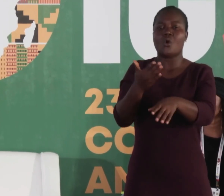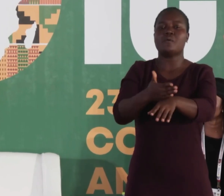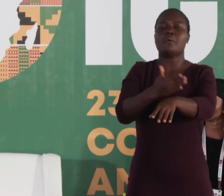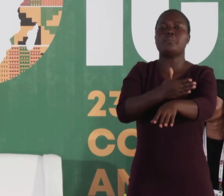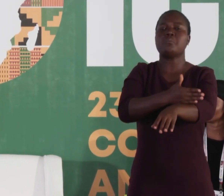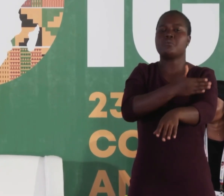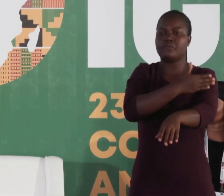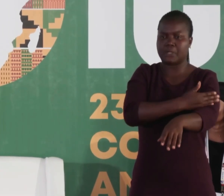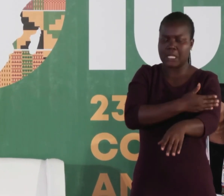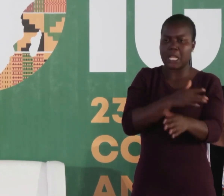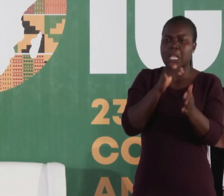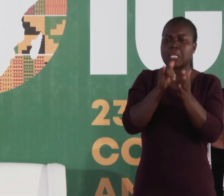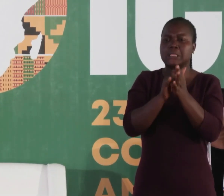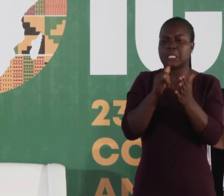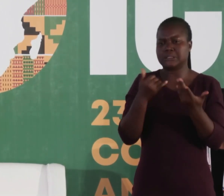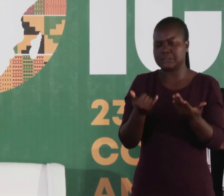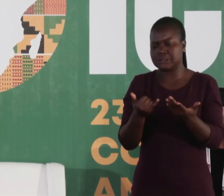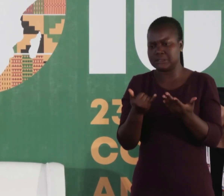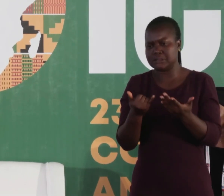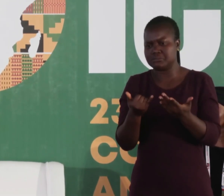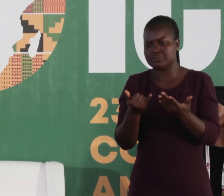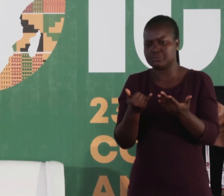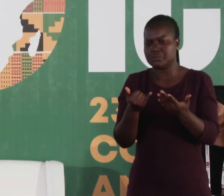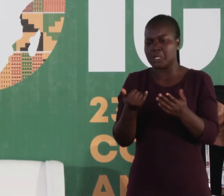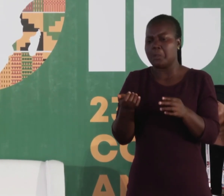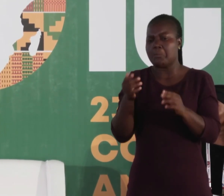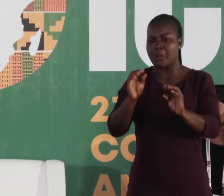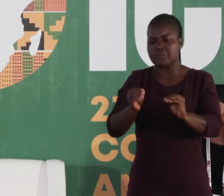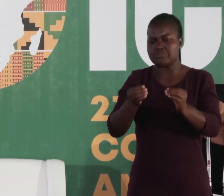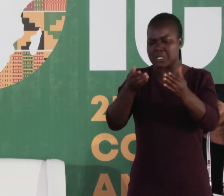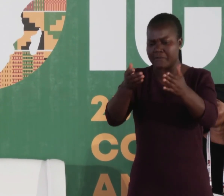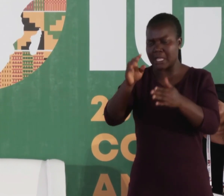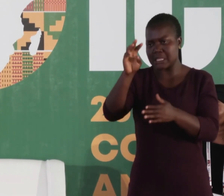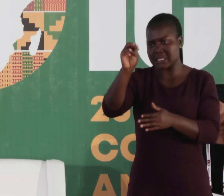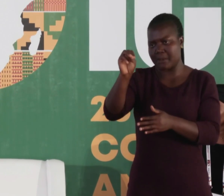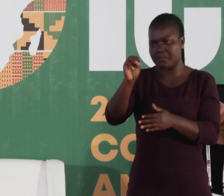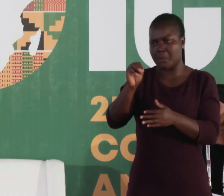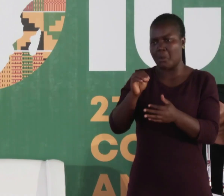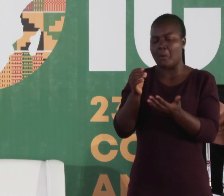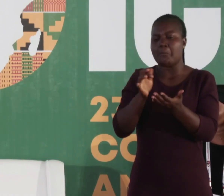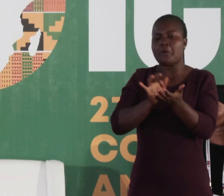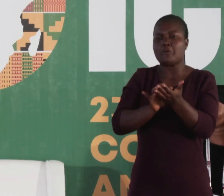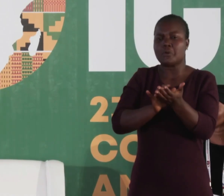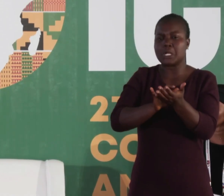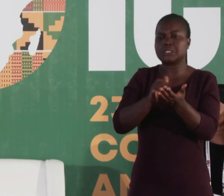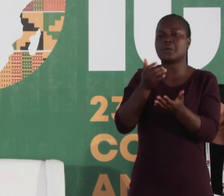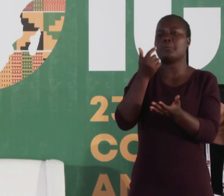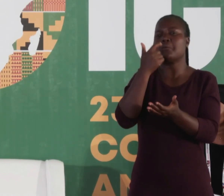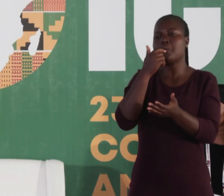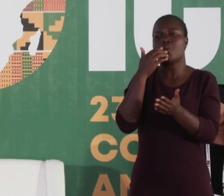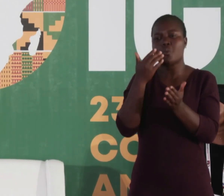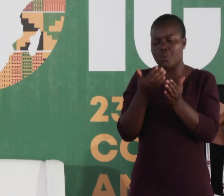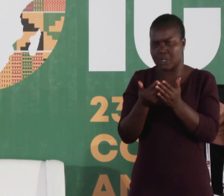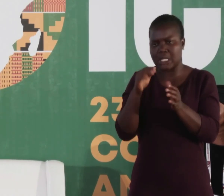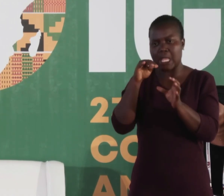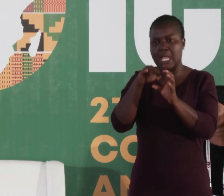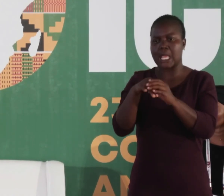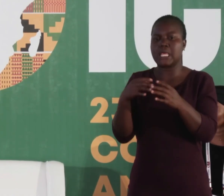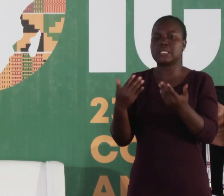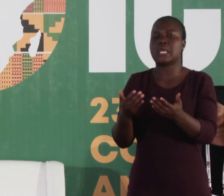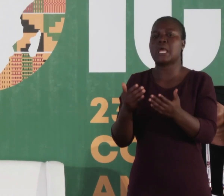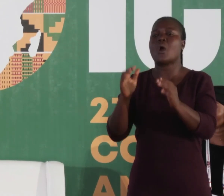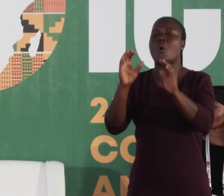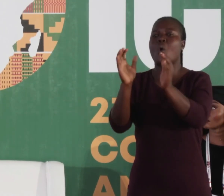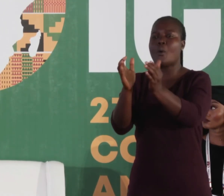continuation amongst female sex workers by providing pharmacy-based collection of PrEP in their communities.